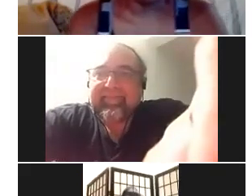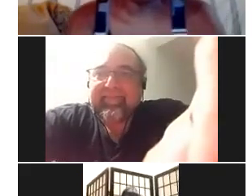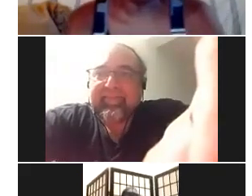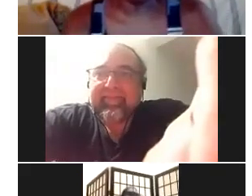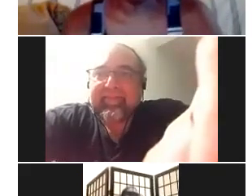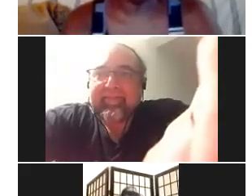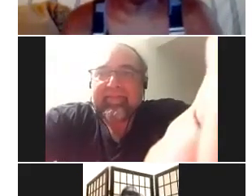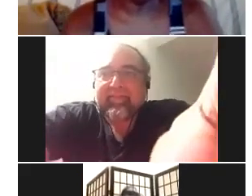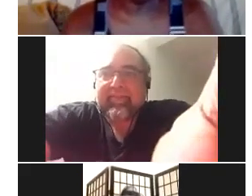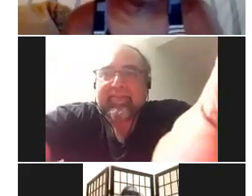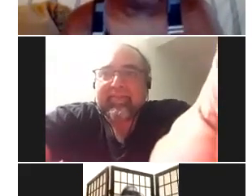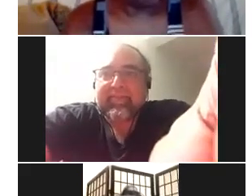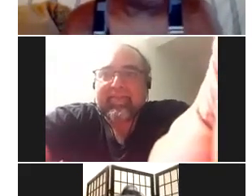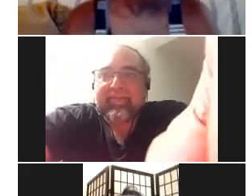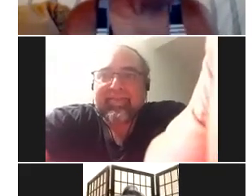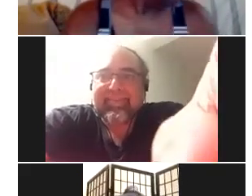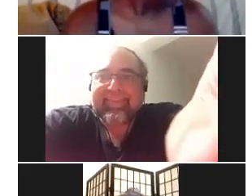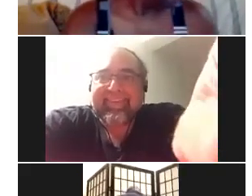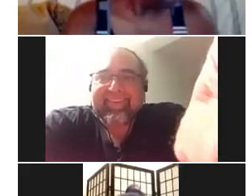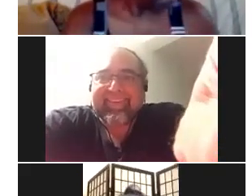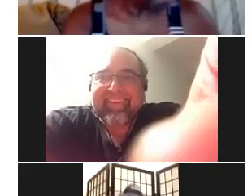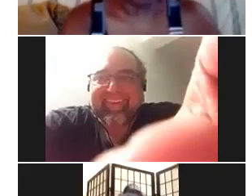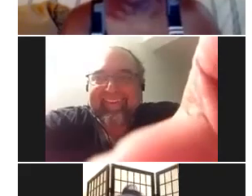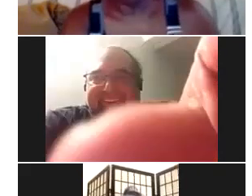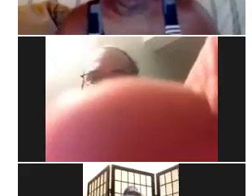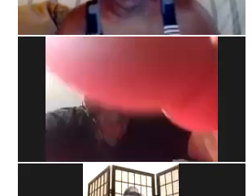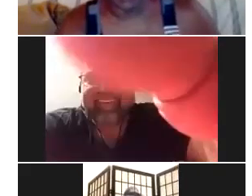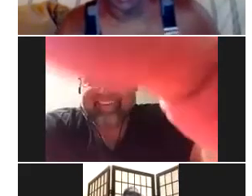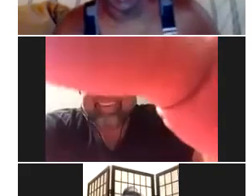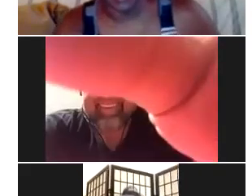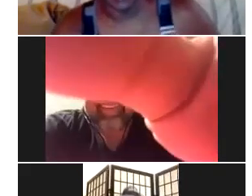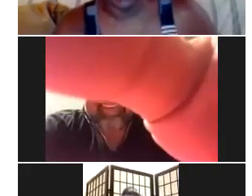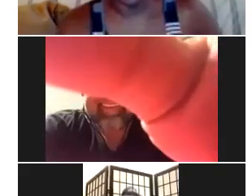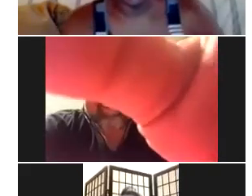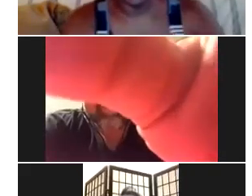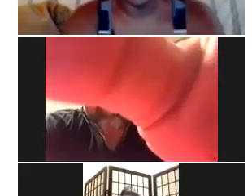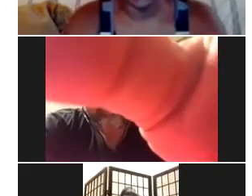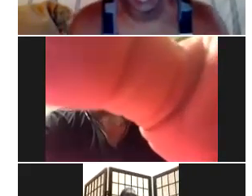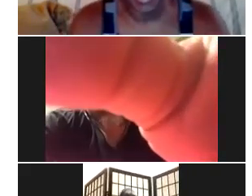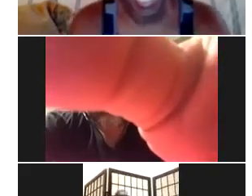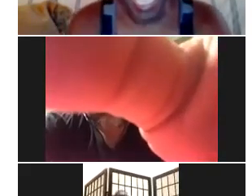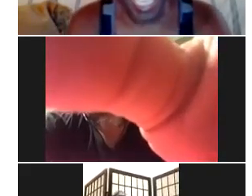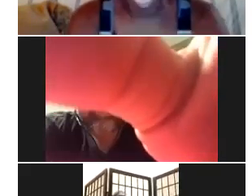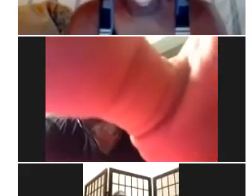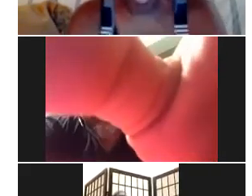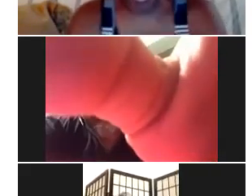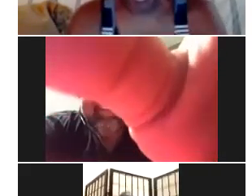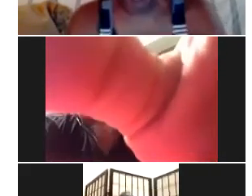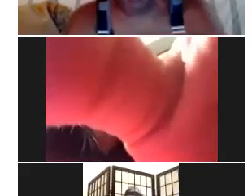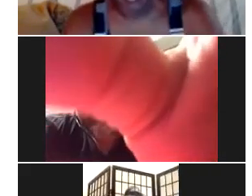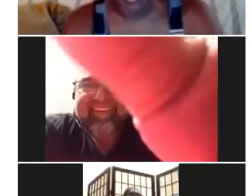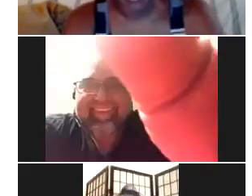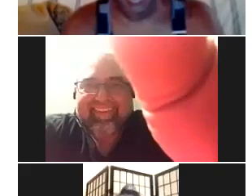across a crowded room without yelling? Hey. If you only know what I'm really saying.